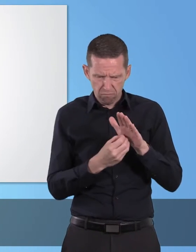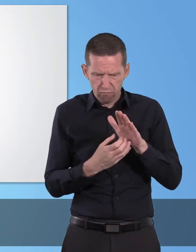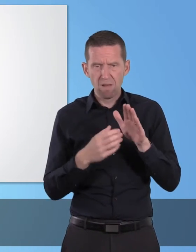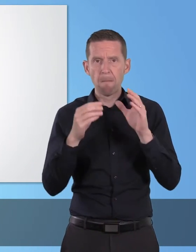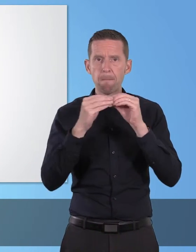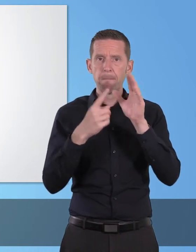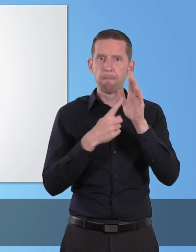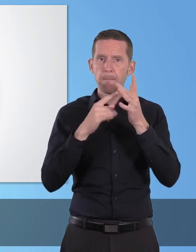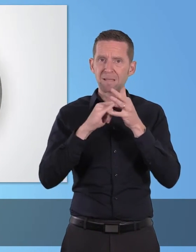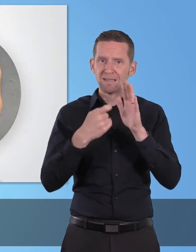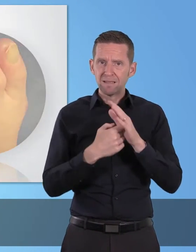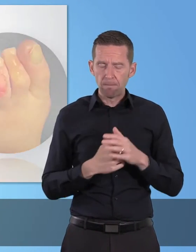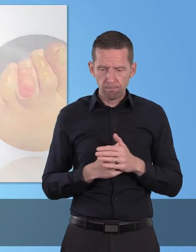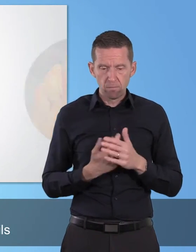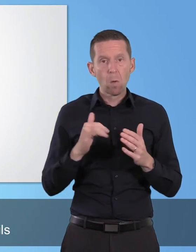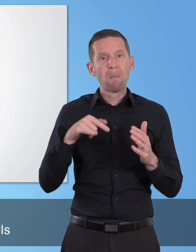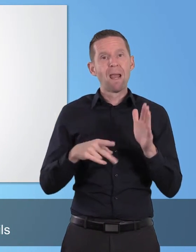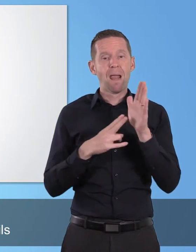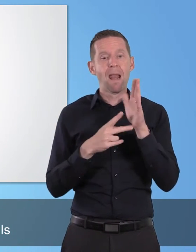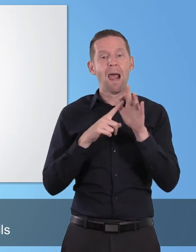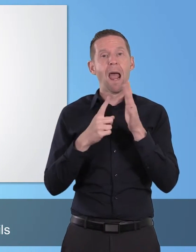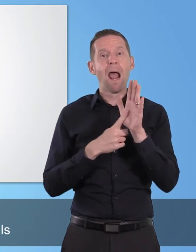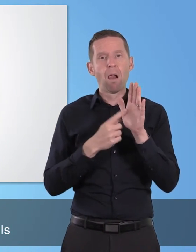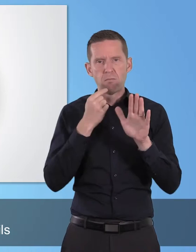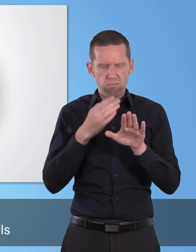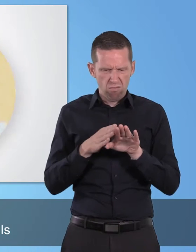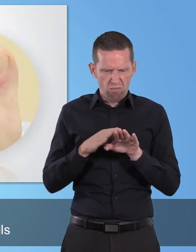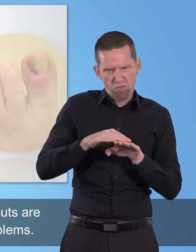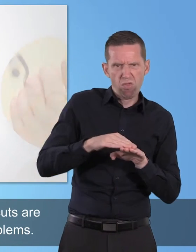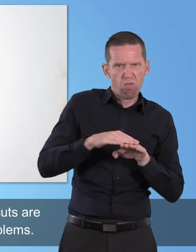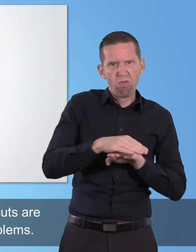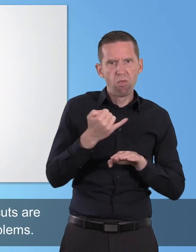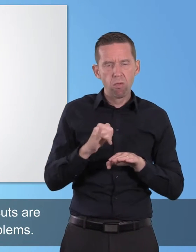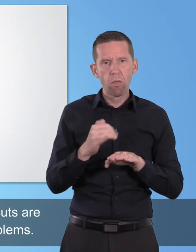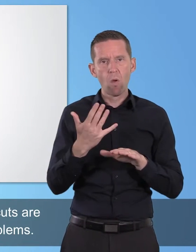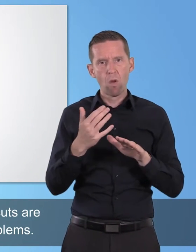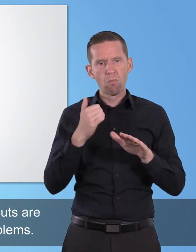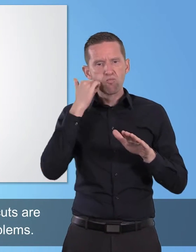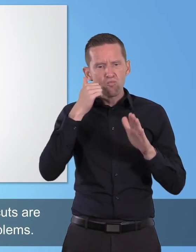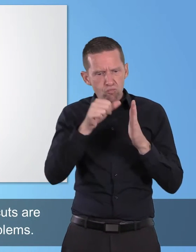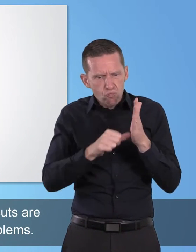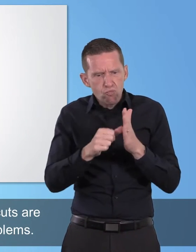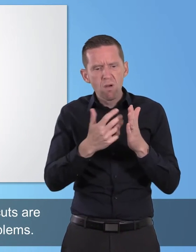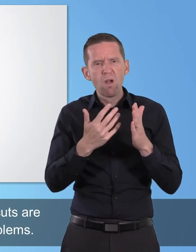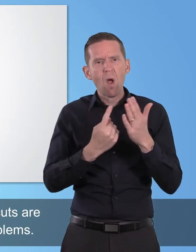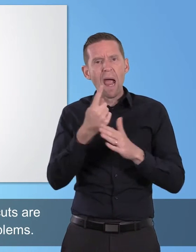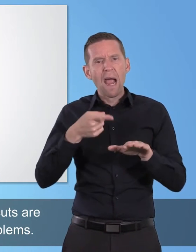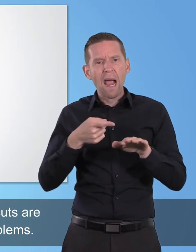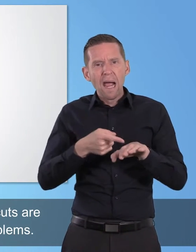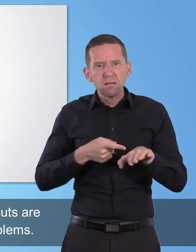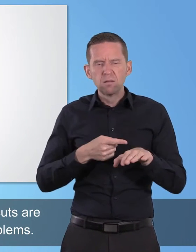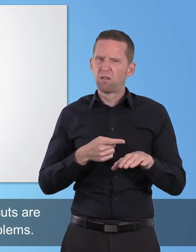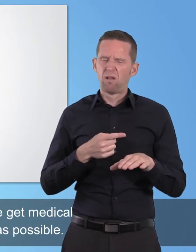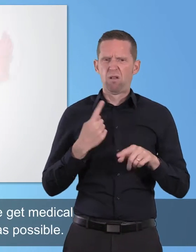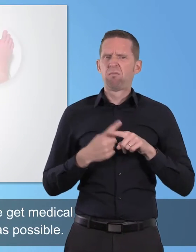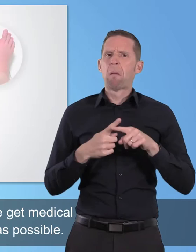blisters, ingrown nails and bruising or cuts are urgent foot